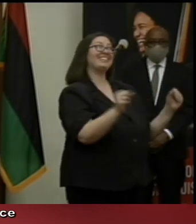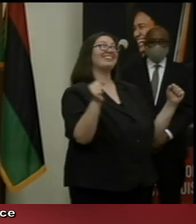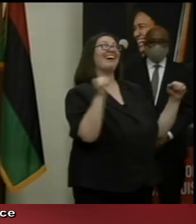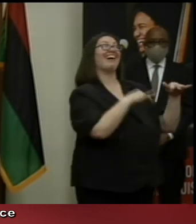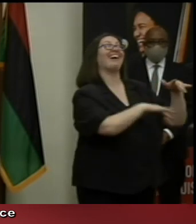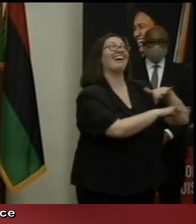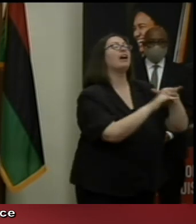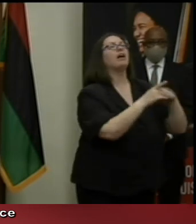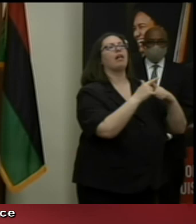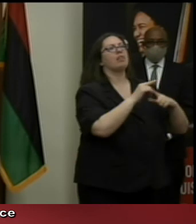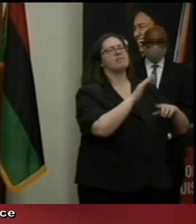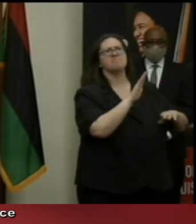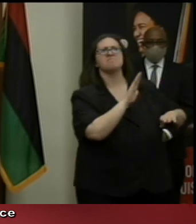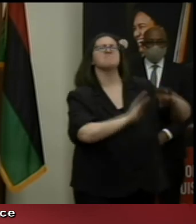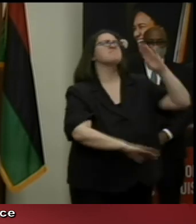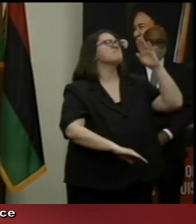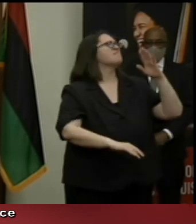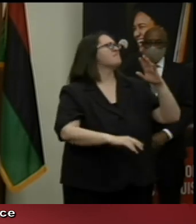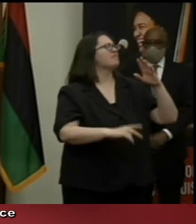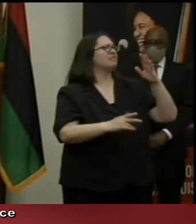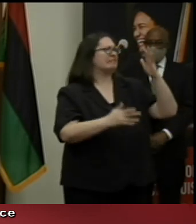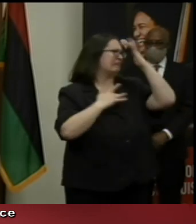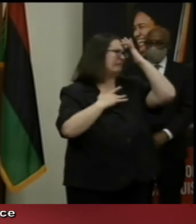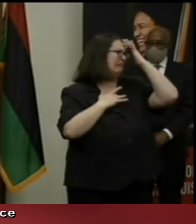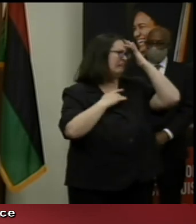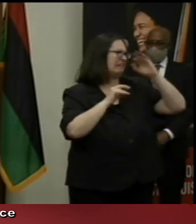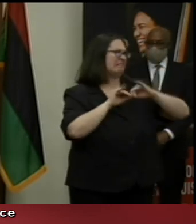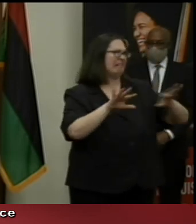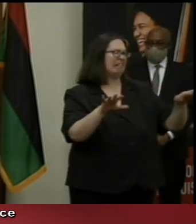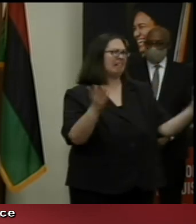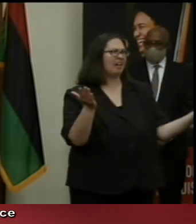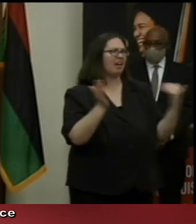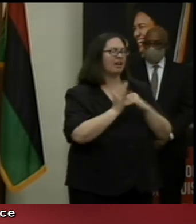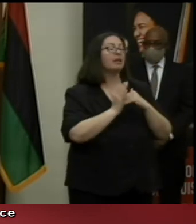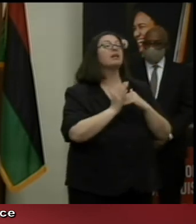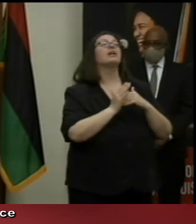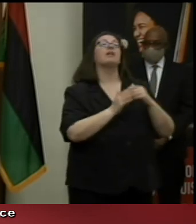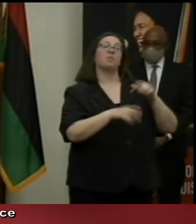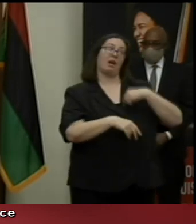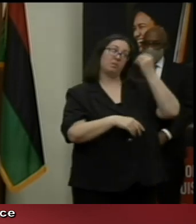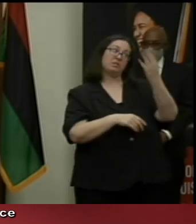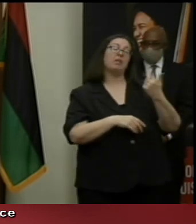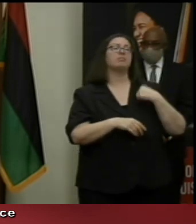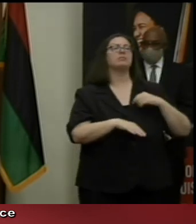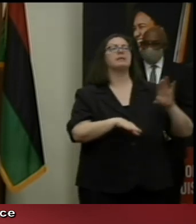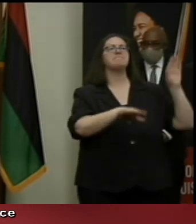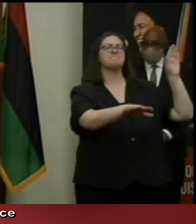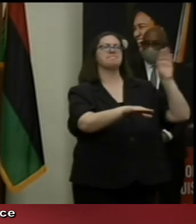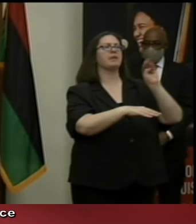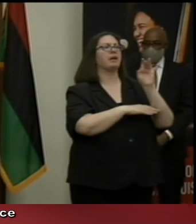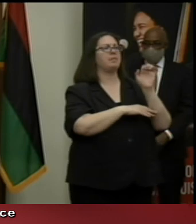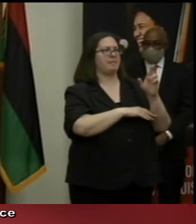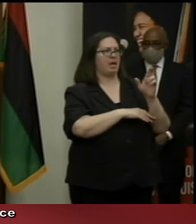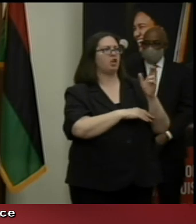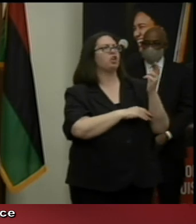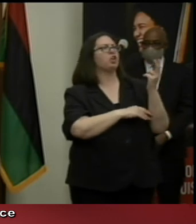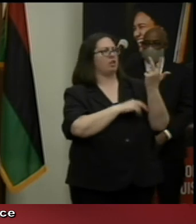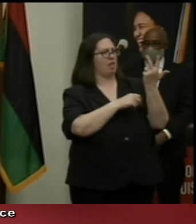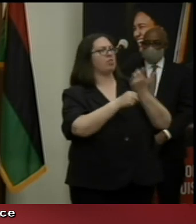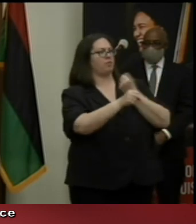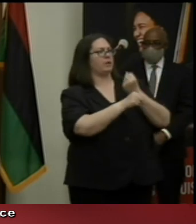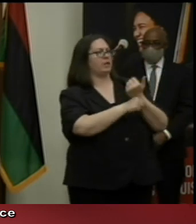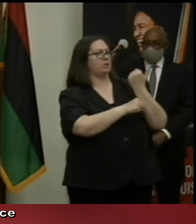on this. I will tell you, when I was sworn in as mayor, which will be 3 years ago tomorrow,